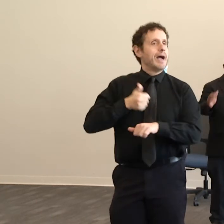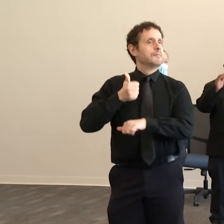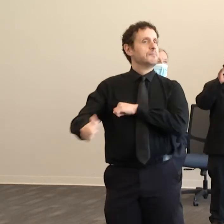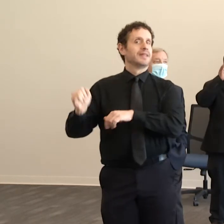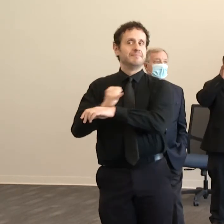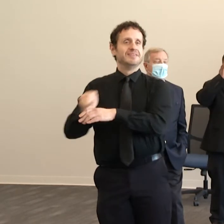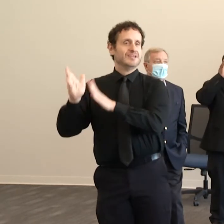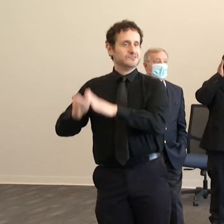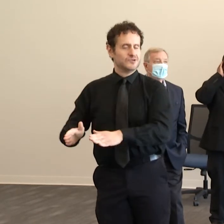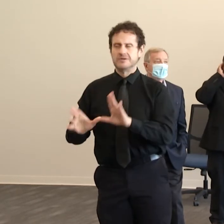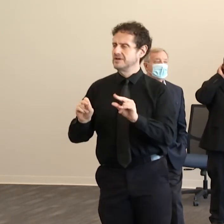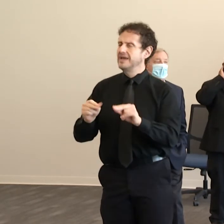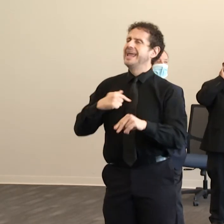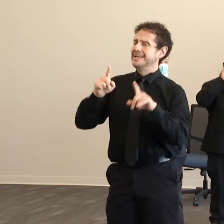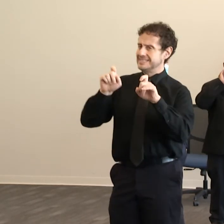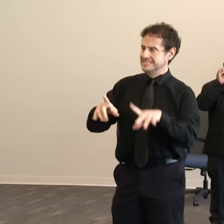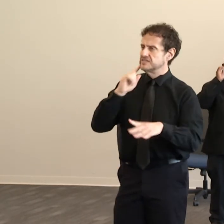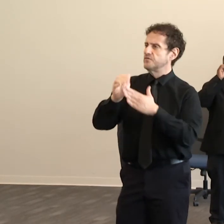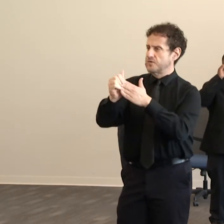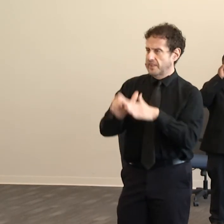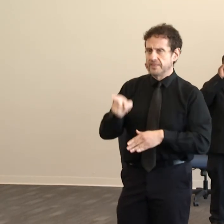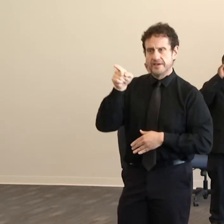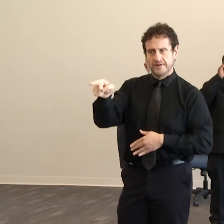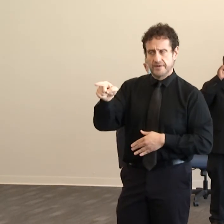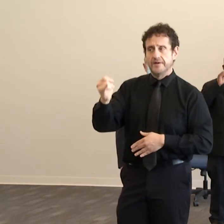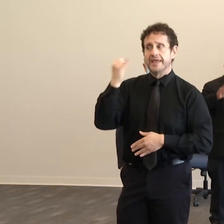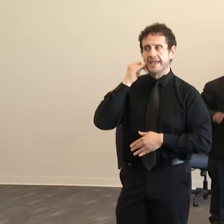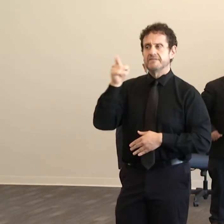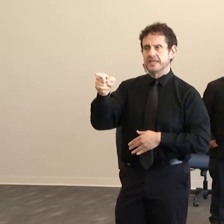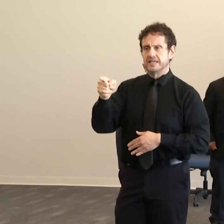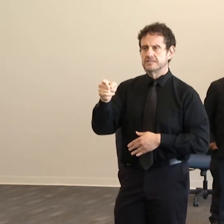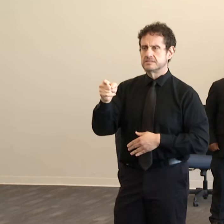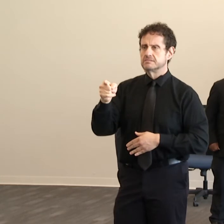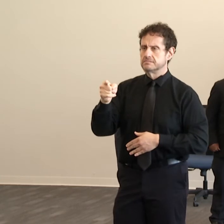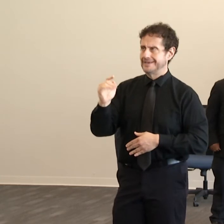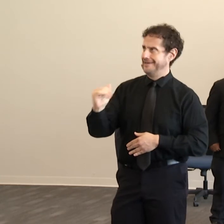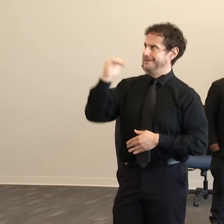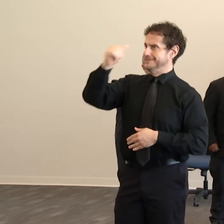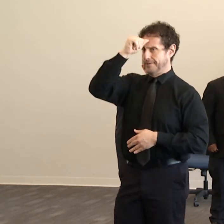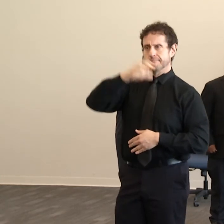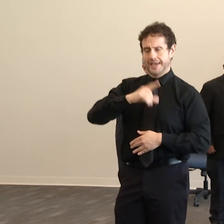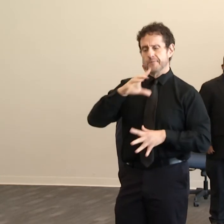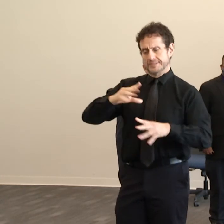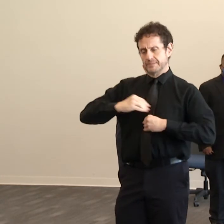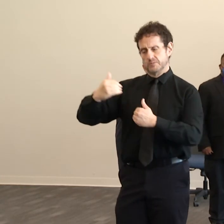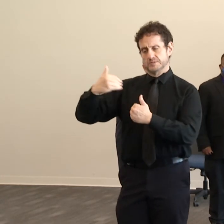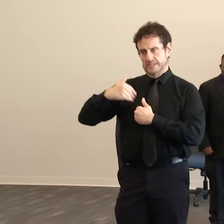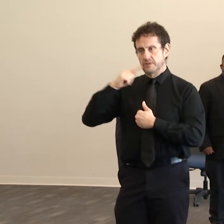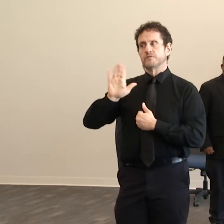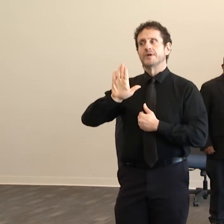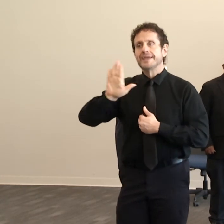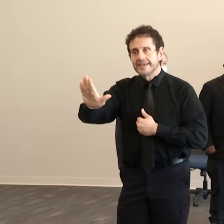This is a test of leadership. This is a test of whether you're an adult. Do you take responsibility for your actions? It doesn't hold water.